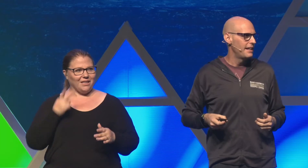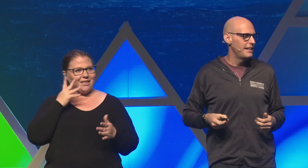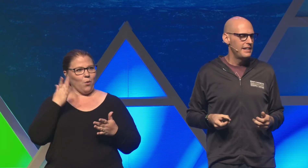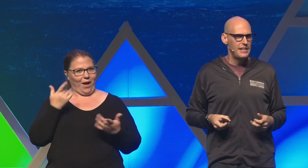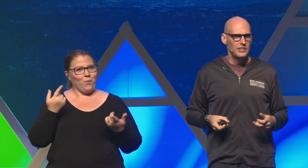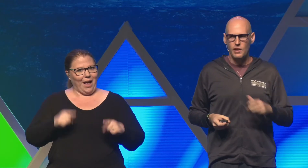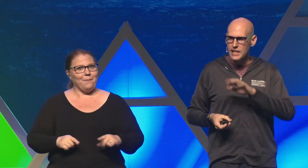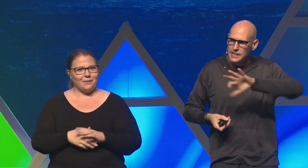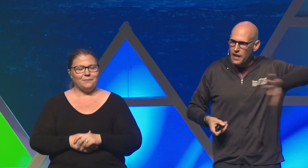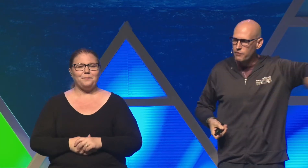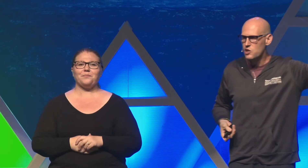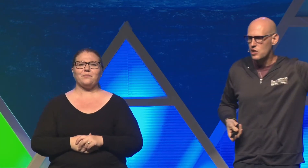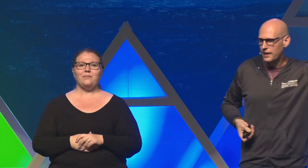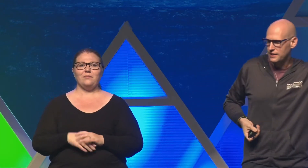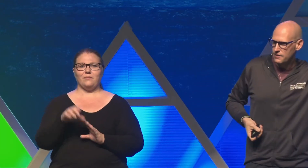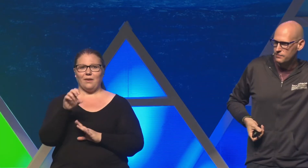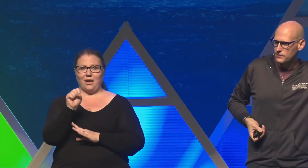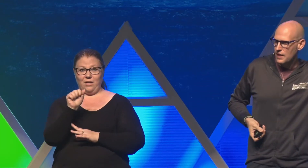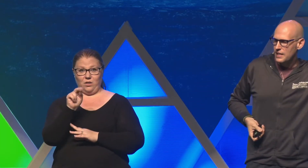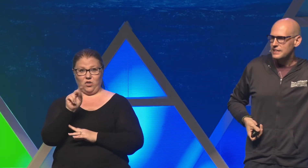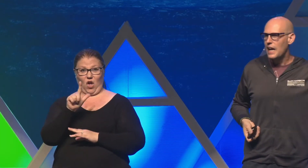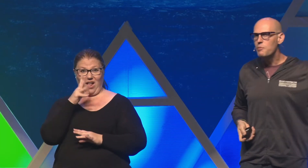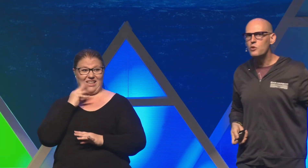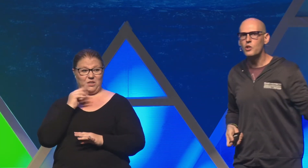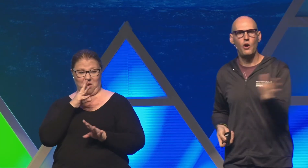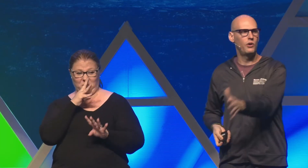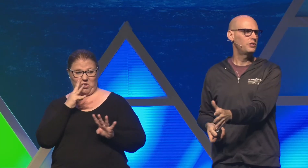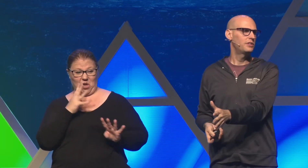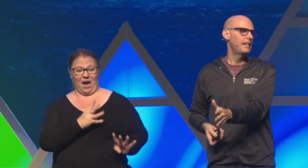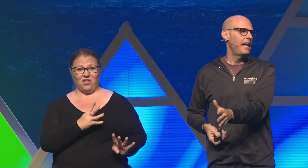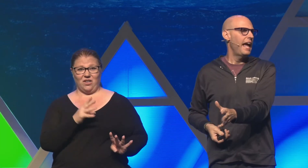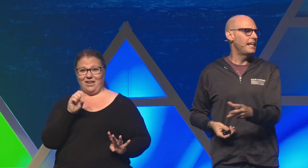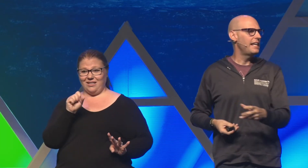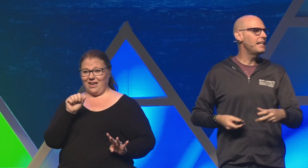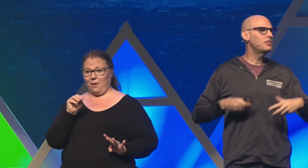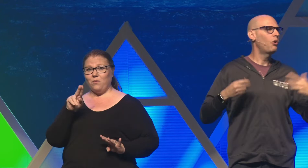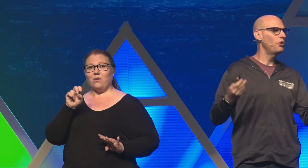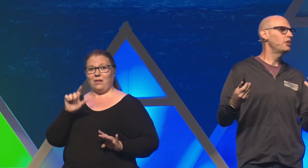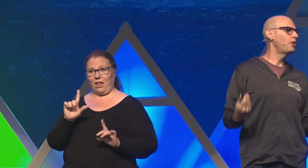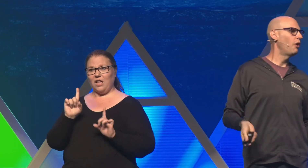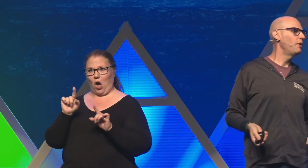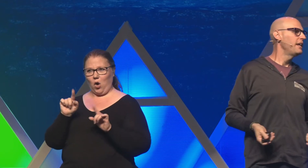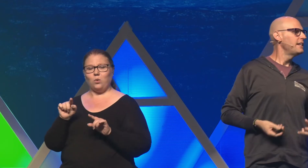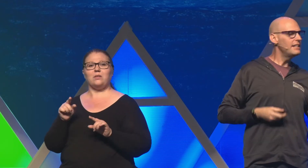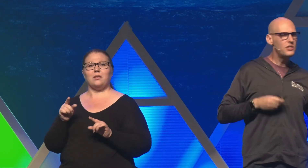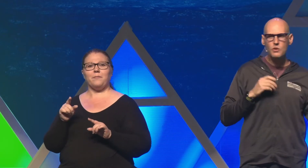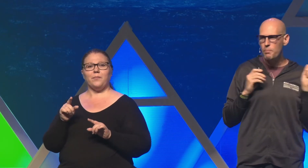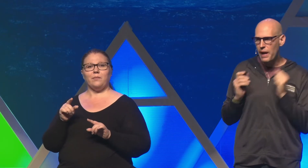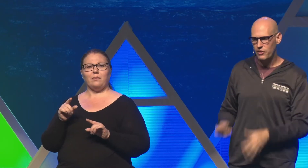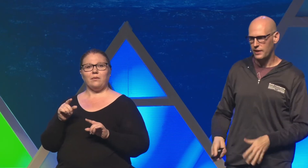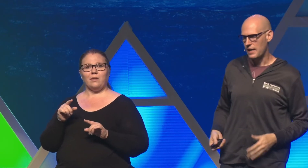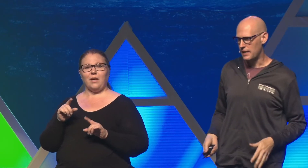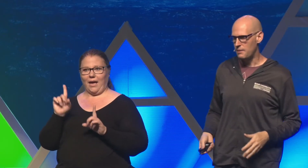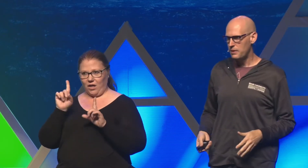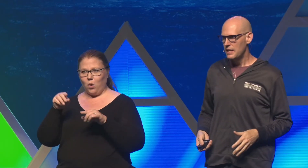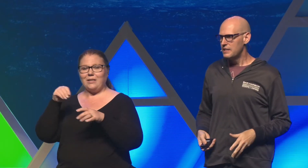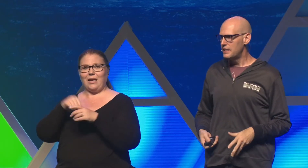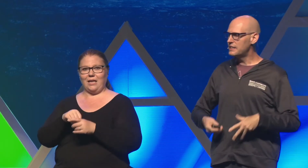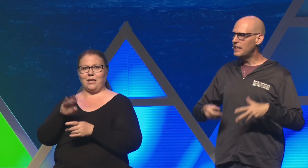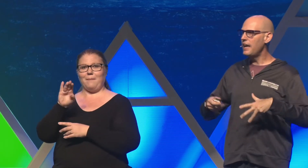happen. So he's kind of rejected. Samuel goes, and he is told to go into